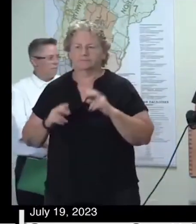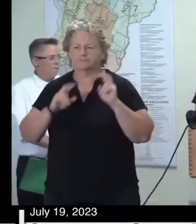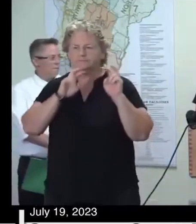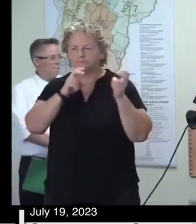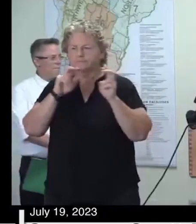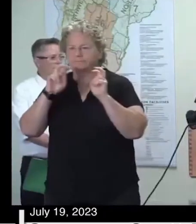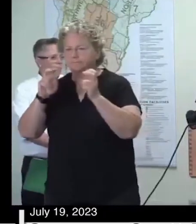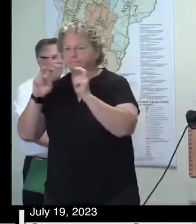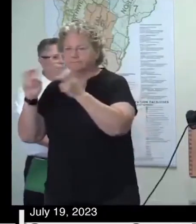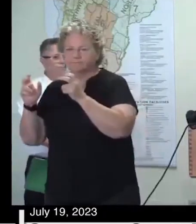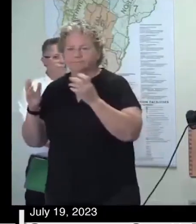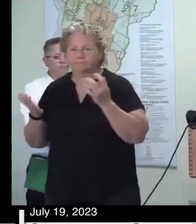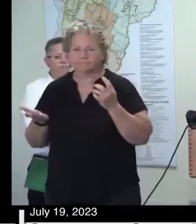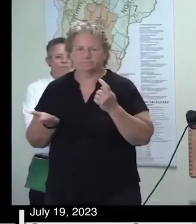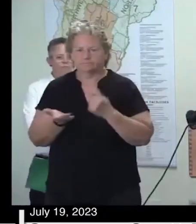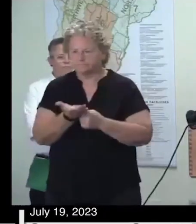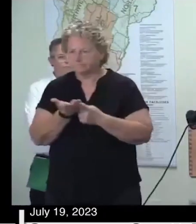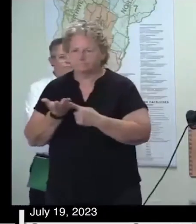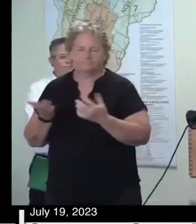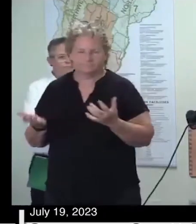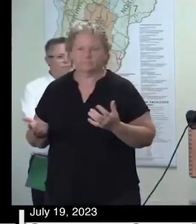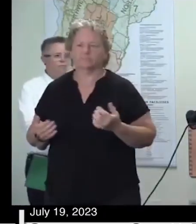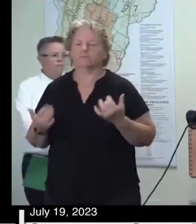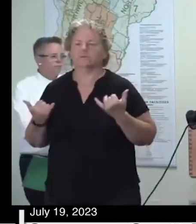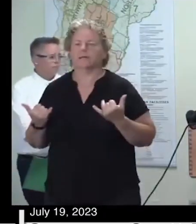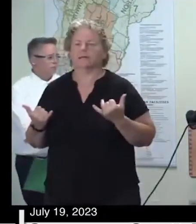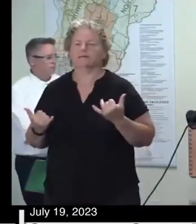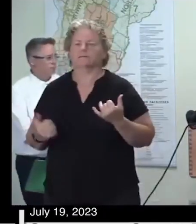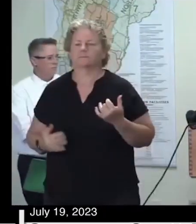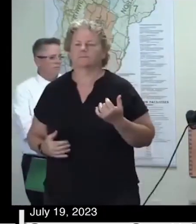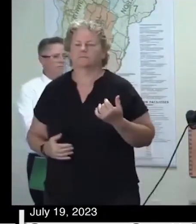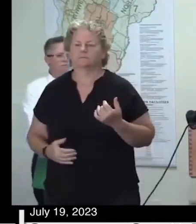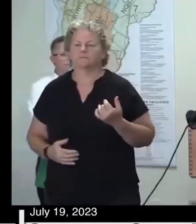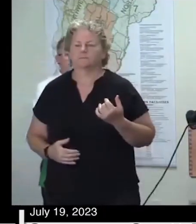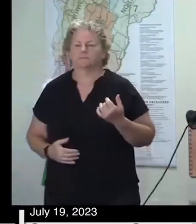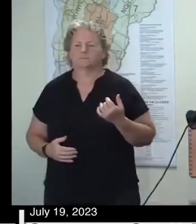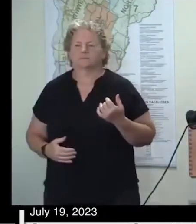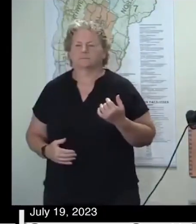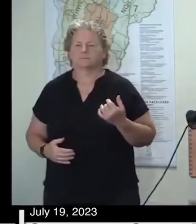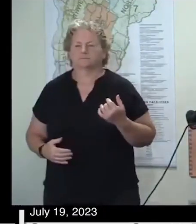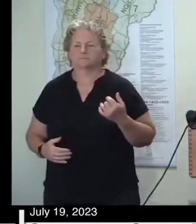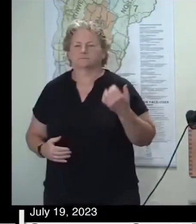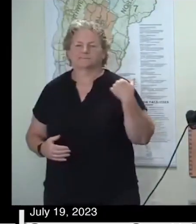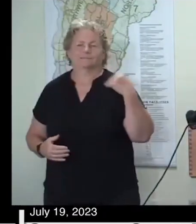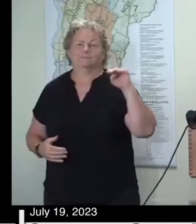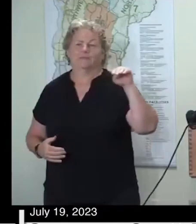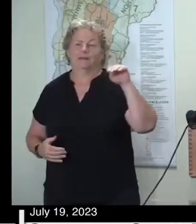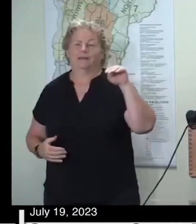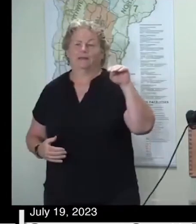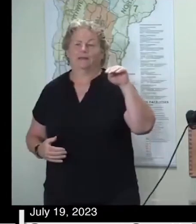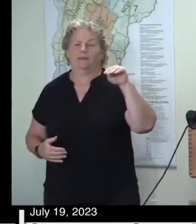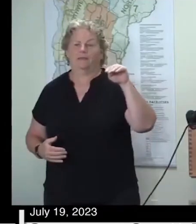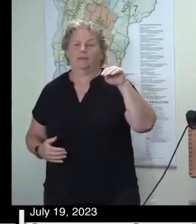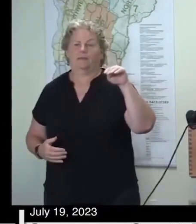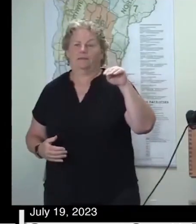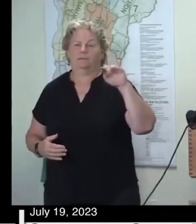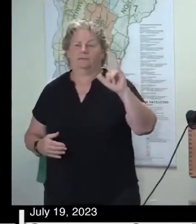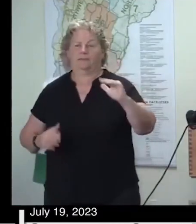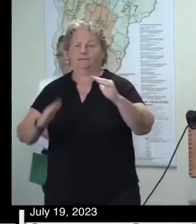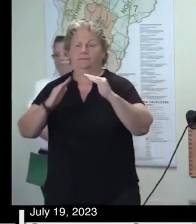response. As you know, on Monday I was in Hardwick with Secretary Pete, assessing damage and meeting with Vermonters who have